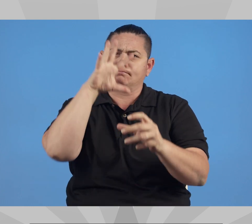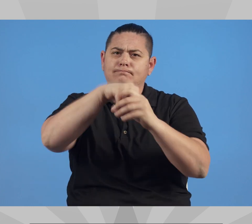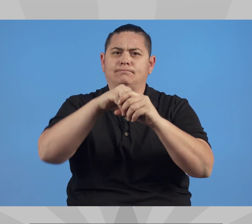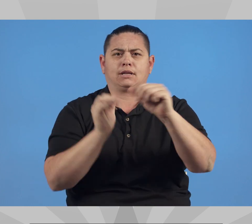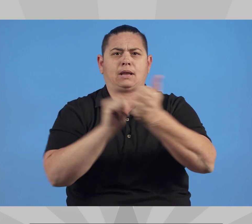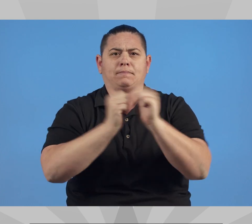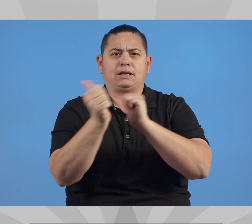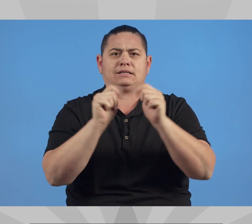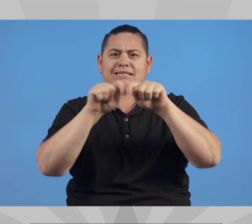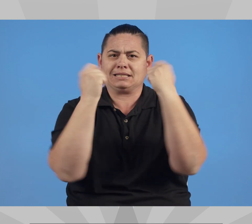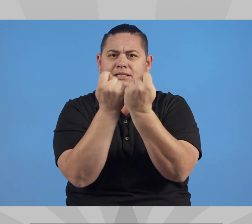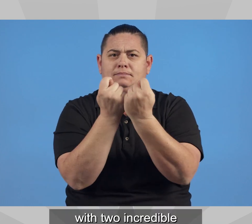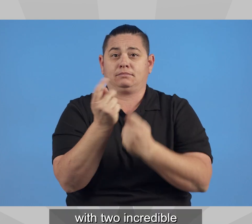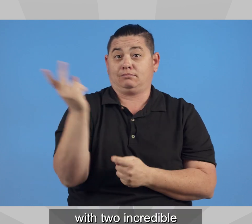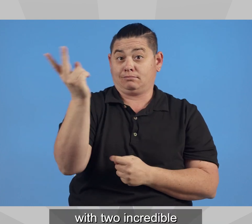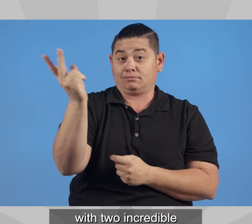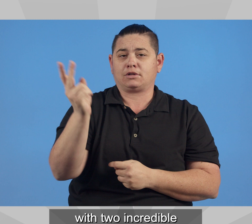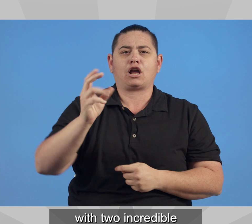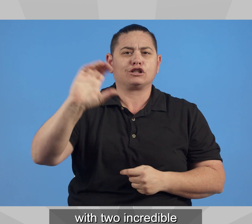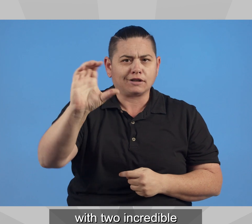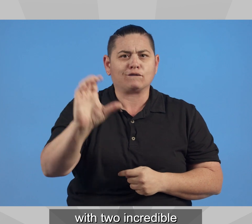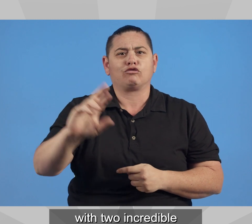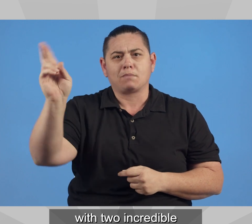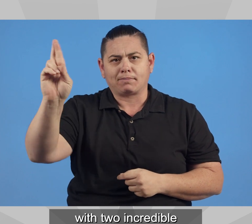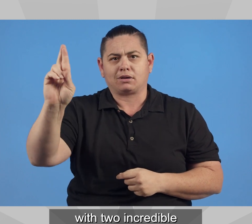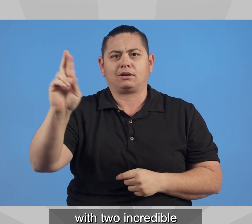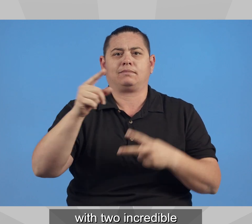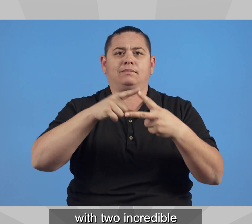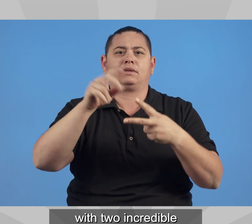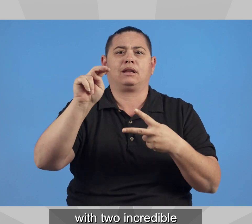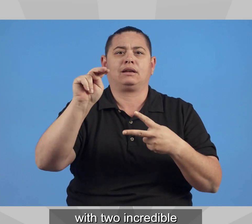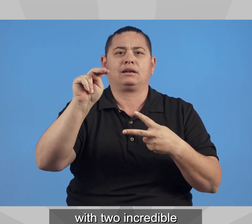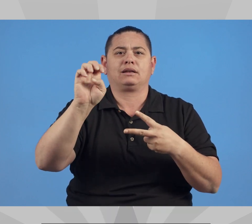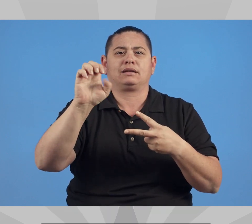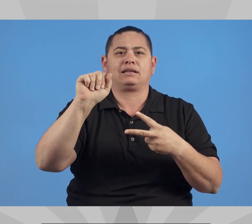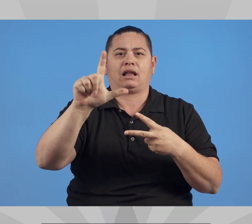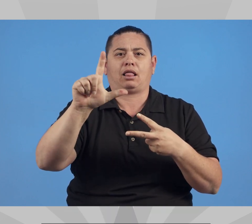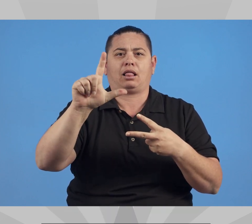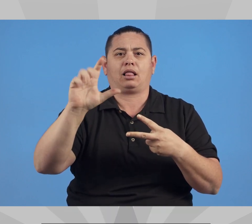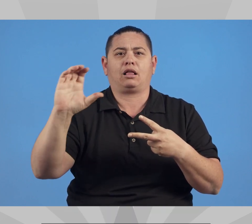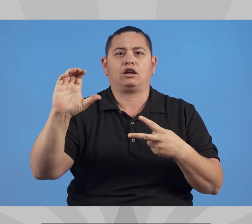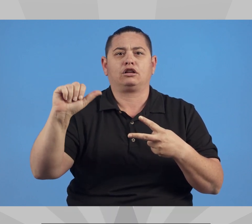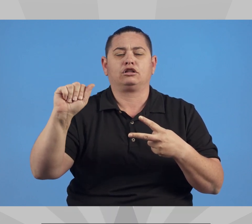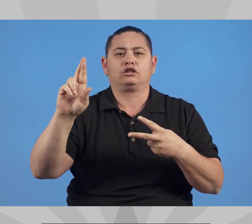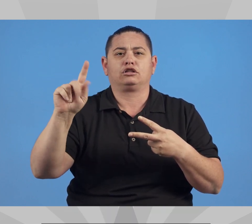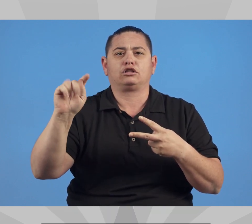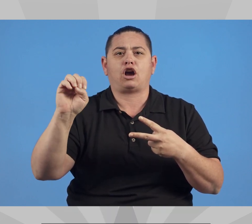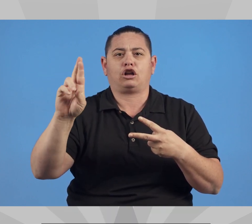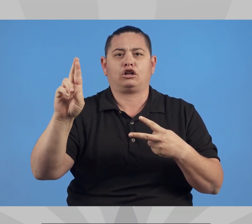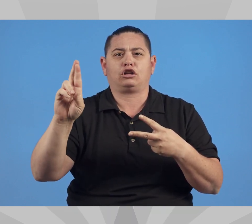I'm proud to be running as a team with 2 incredible conservative Republicans, Neal Carter and